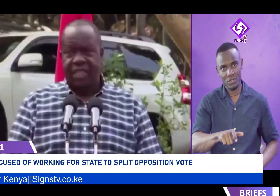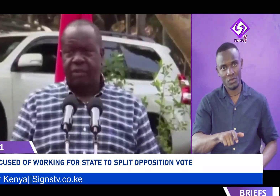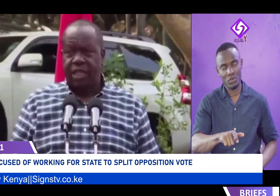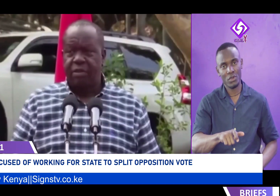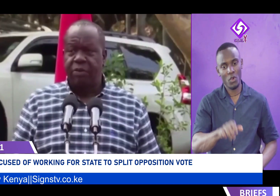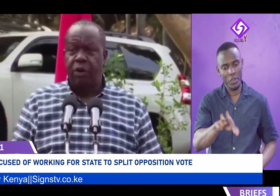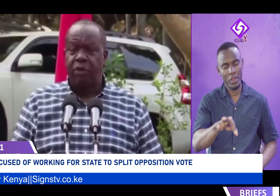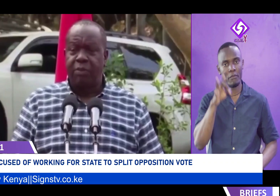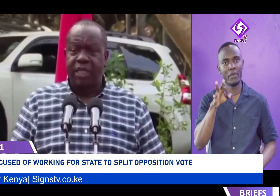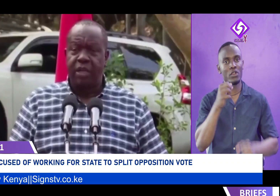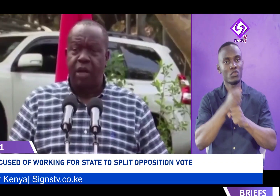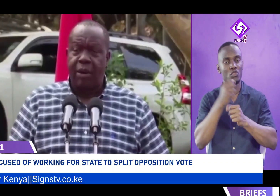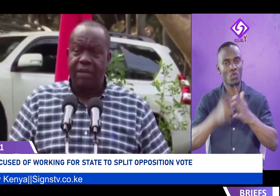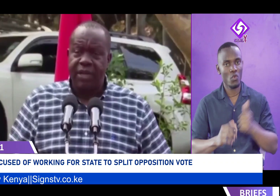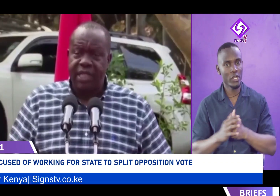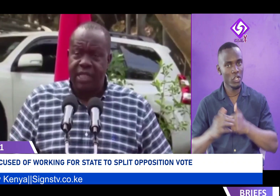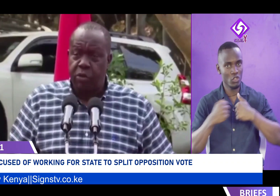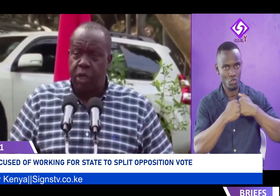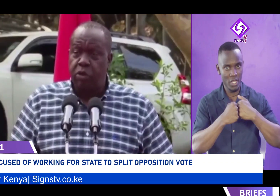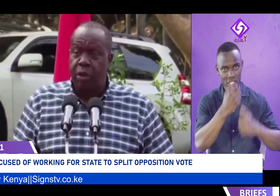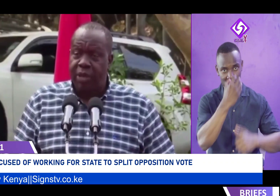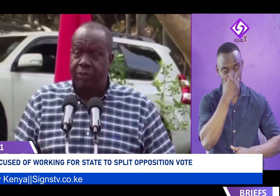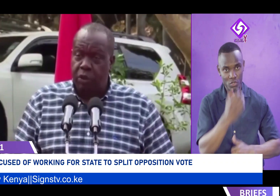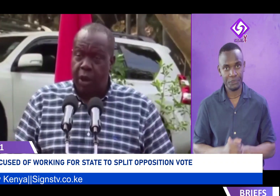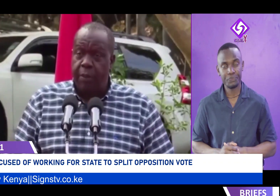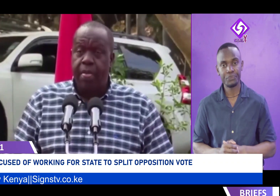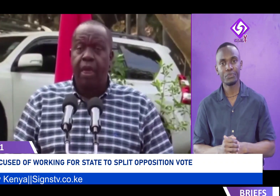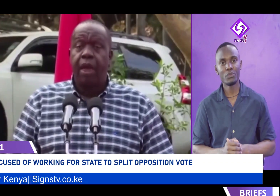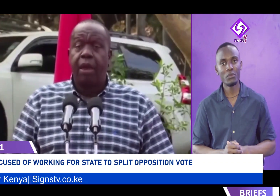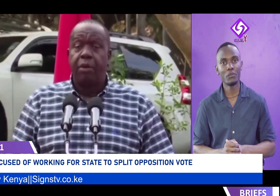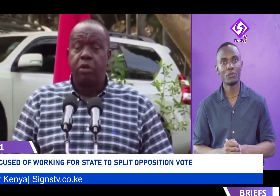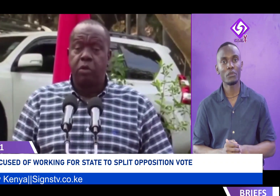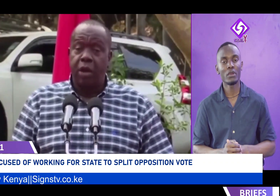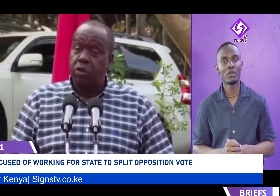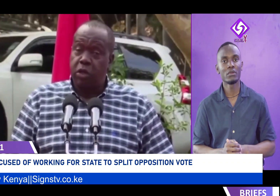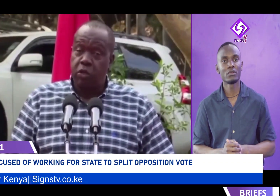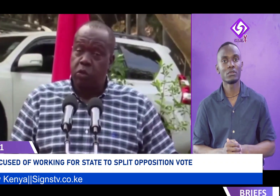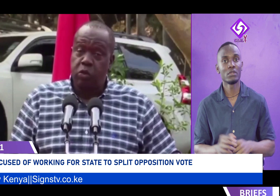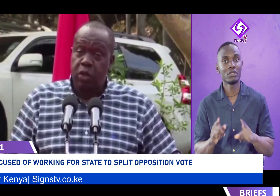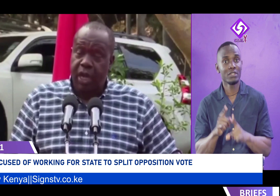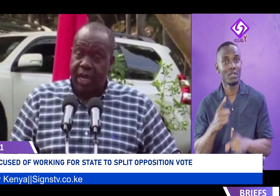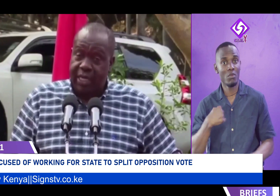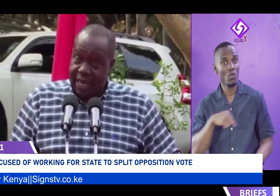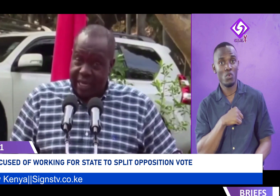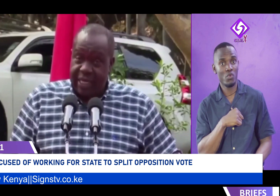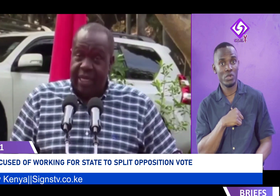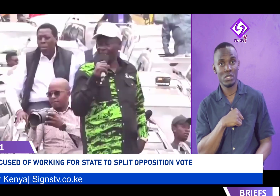said several times before, we are betting on our differences. You will lose your bet for sure, because we are not going to disagree.